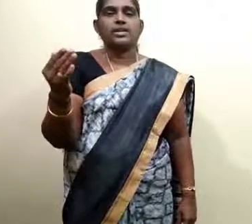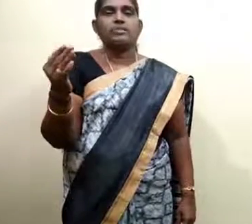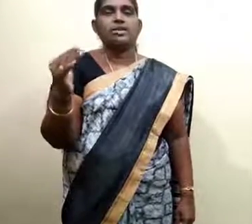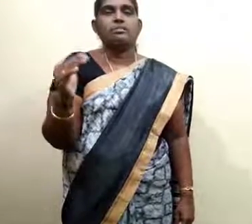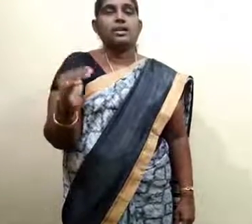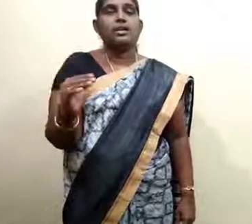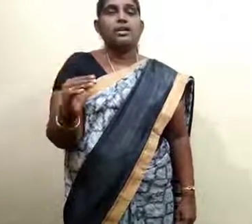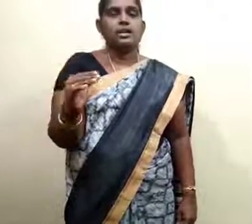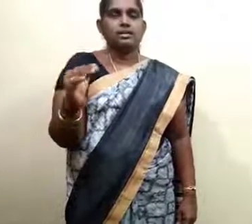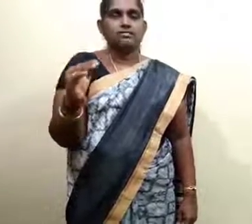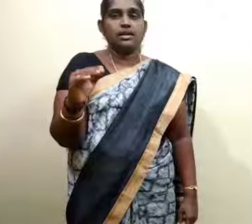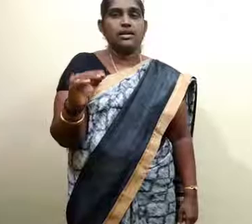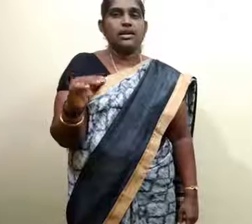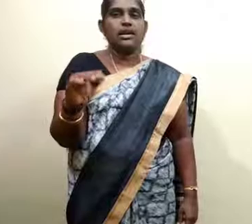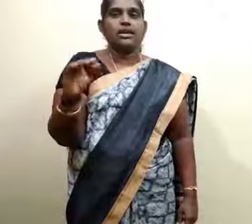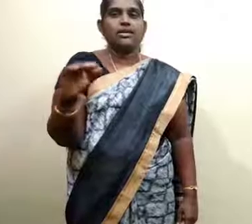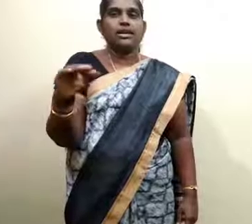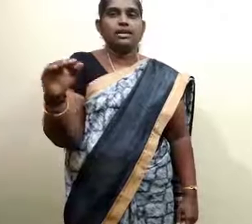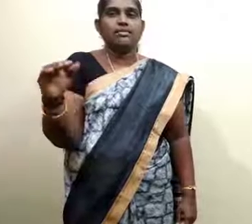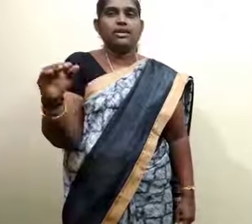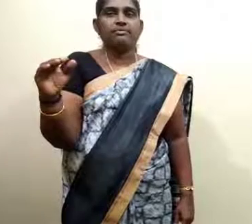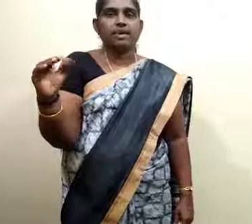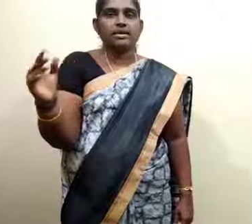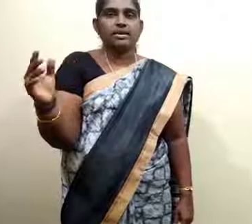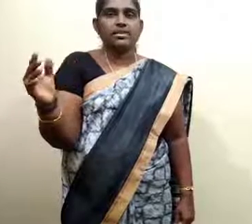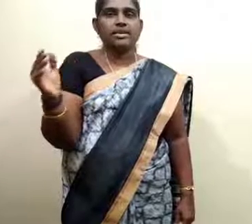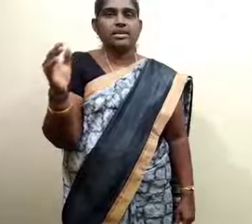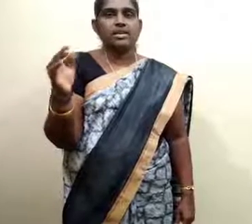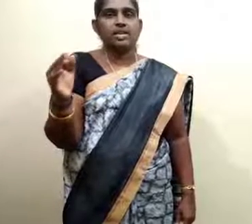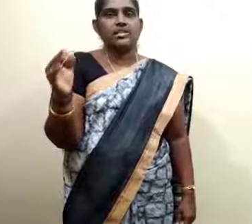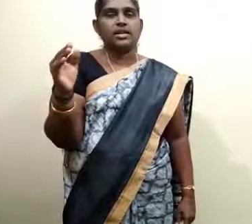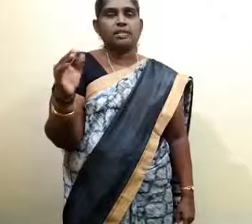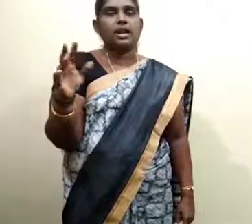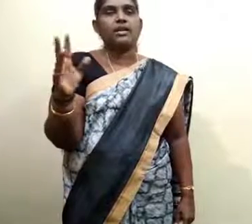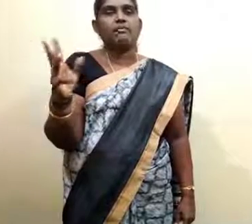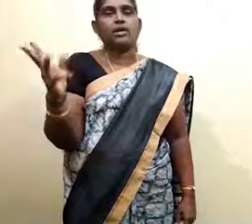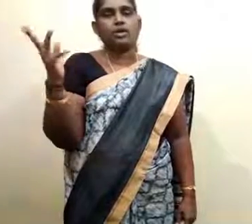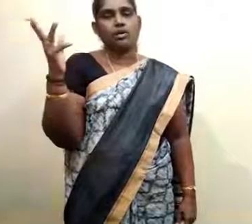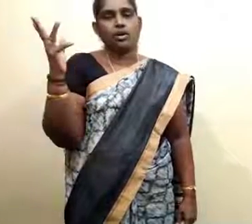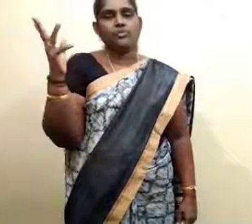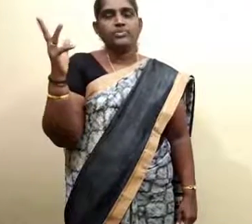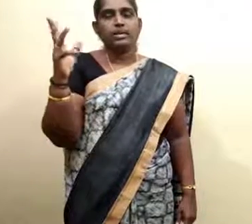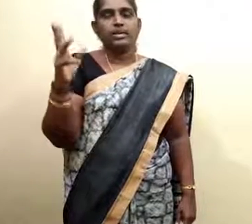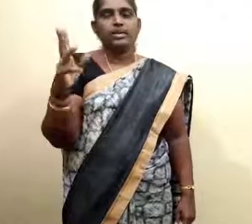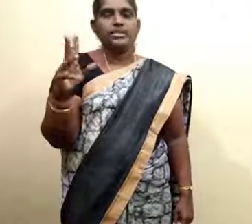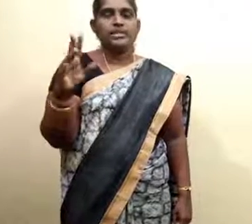Next one, mining. The development of factories increased demand for coal.